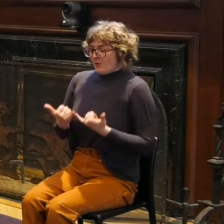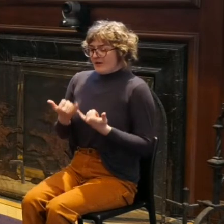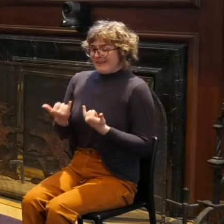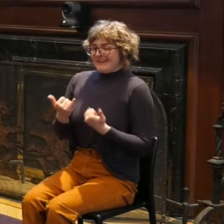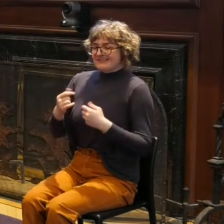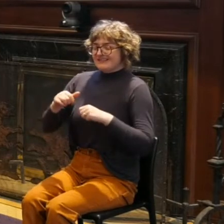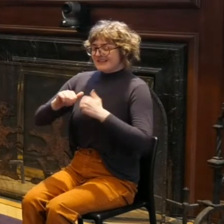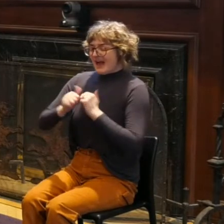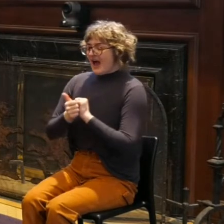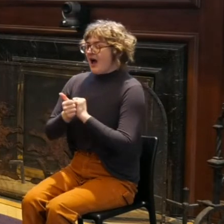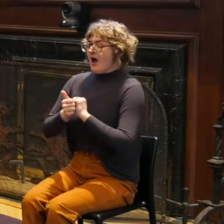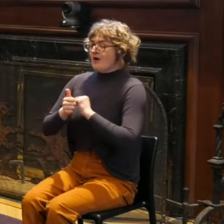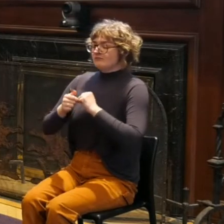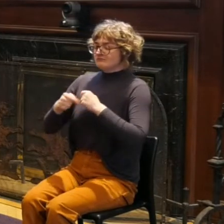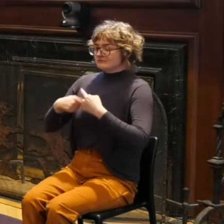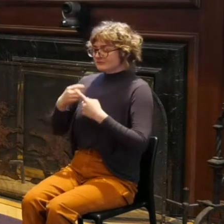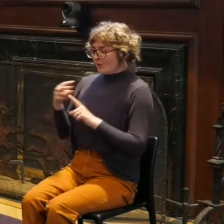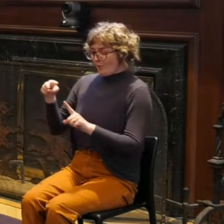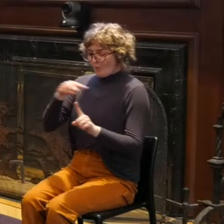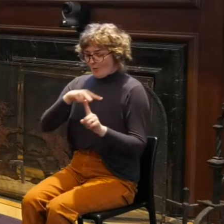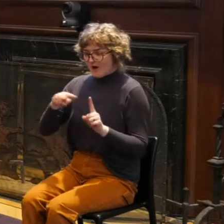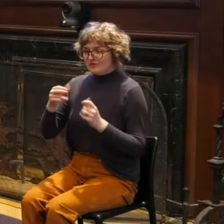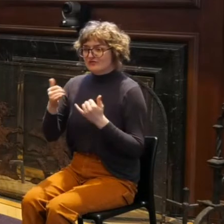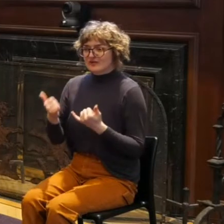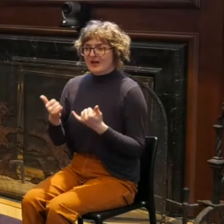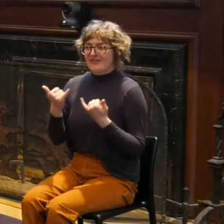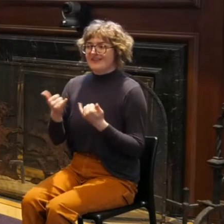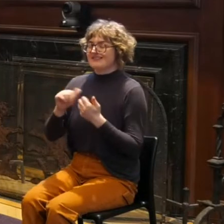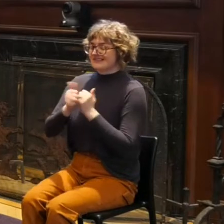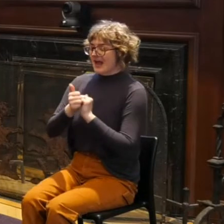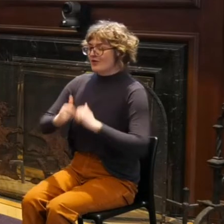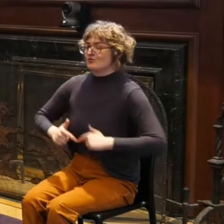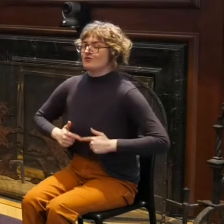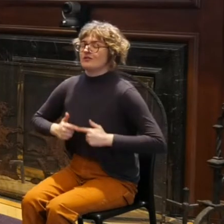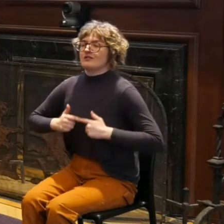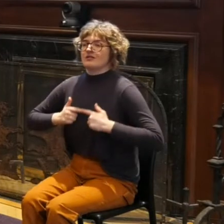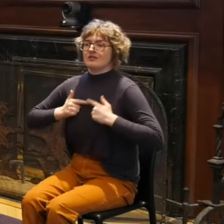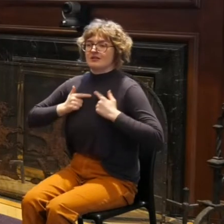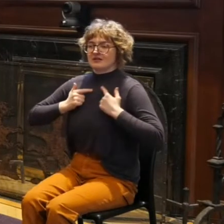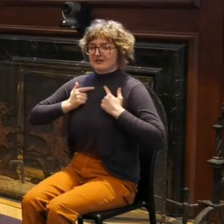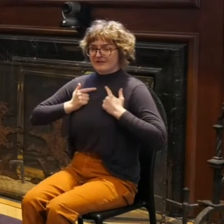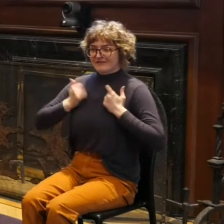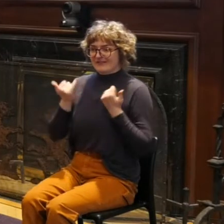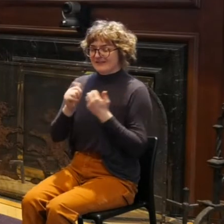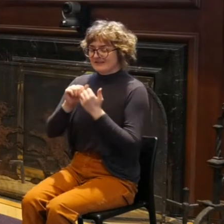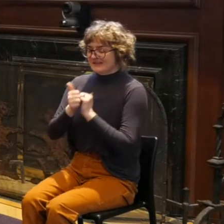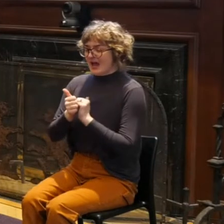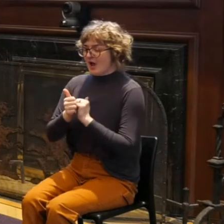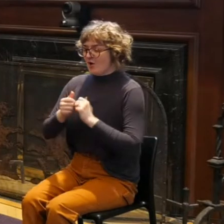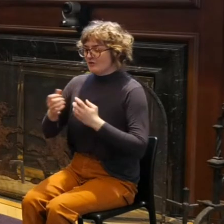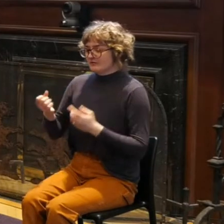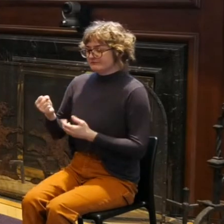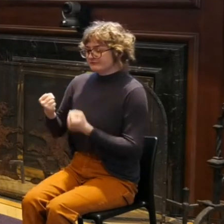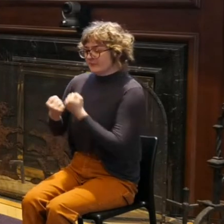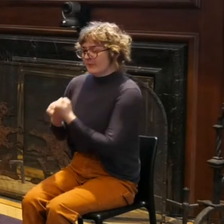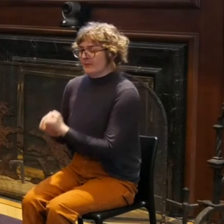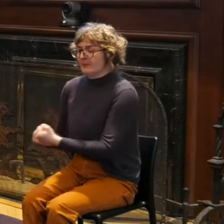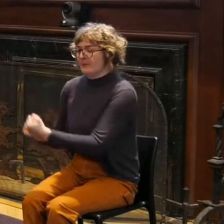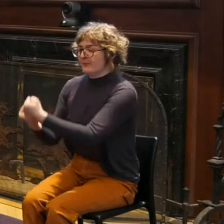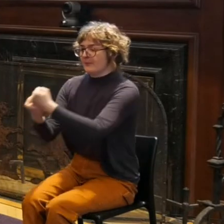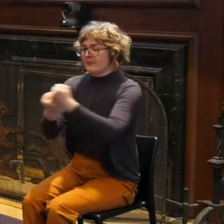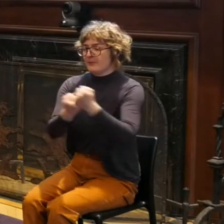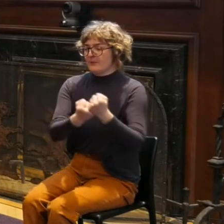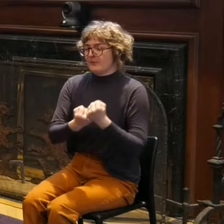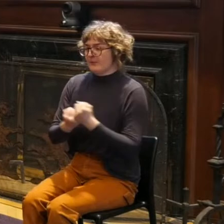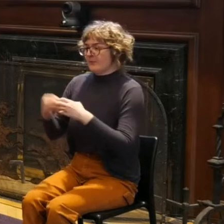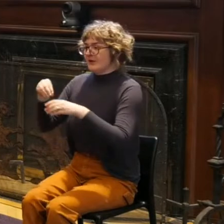keep vigil over us now. This is how you live. This is how you lift us all into